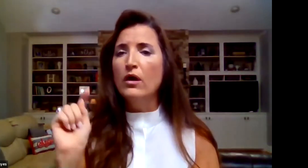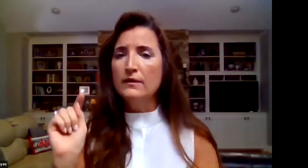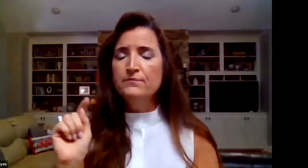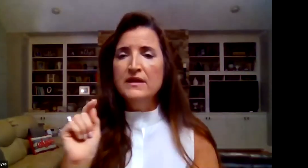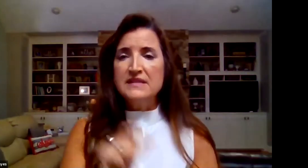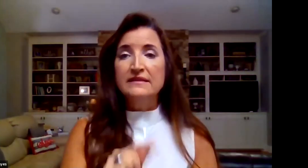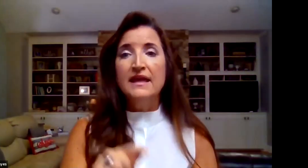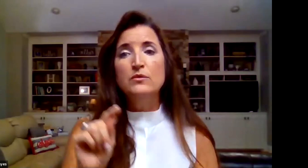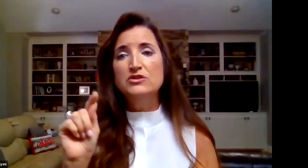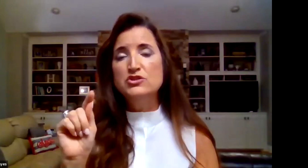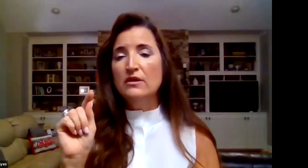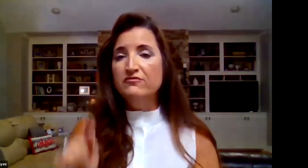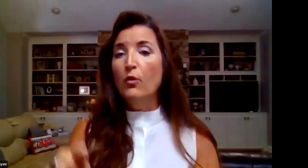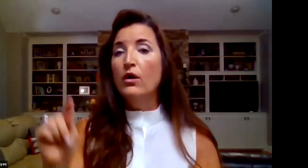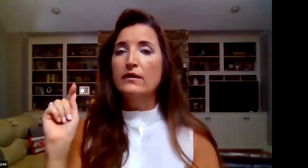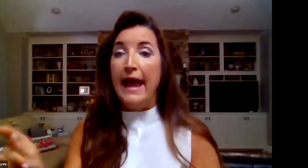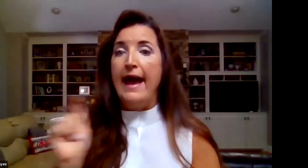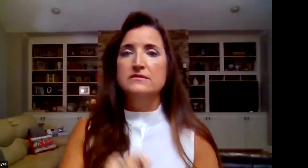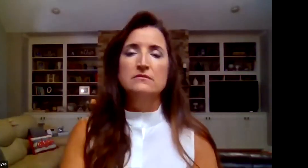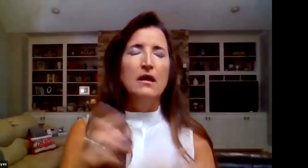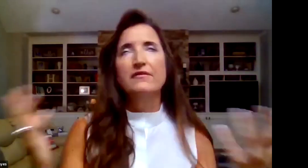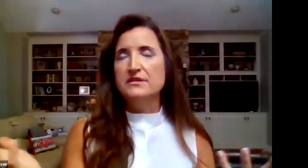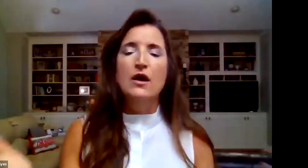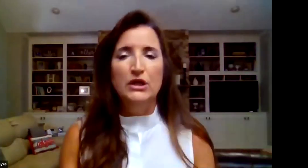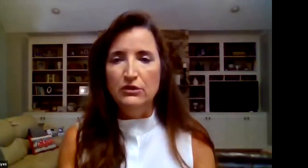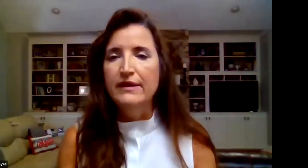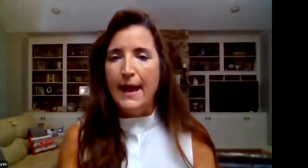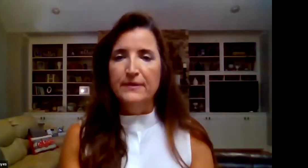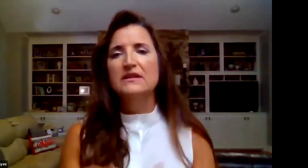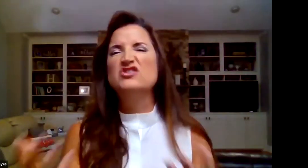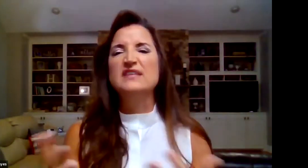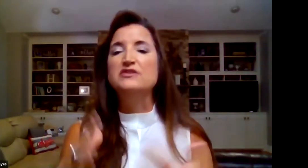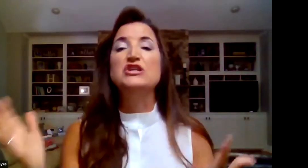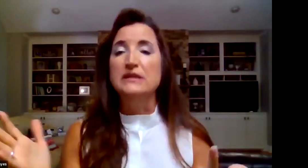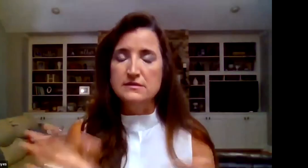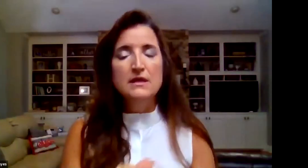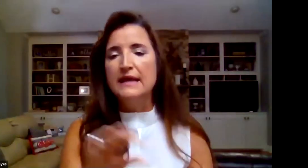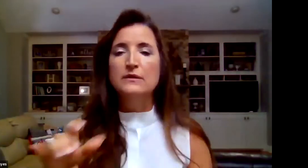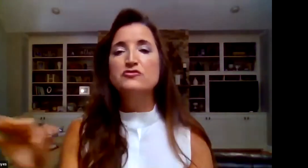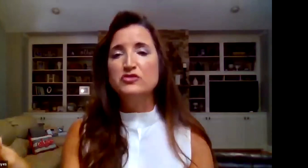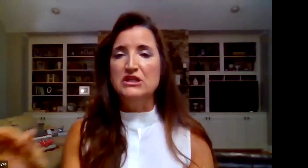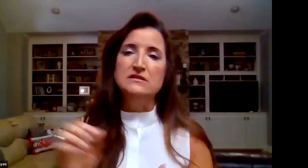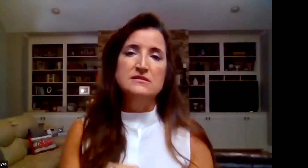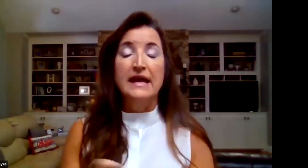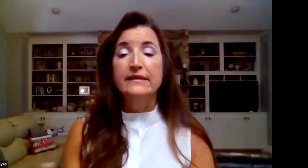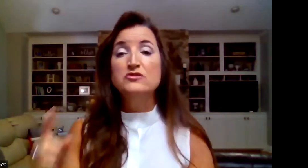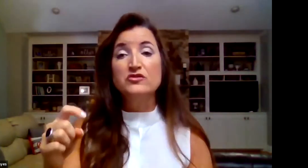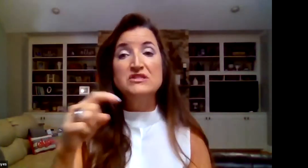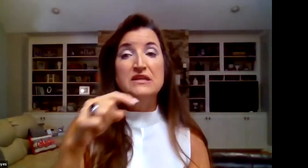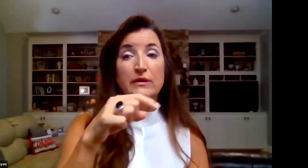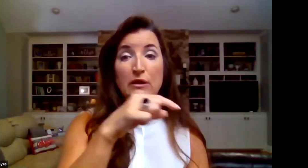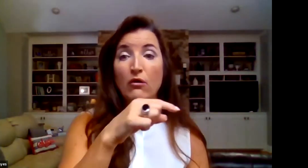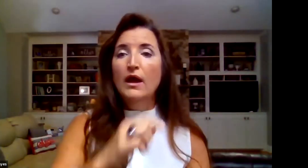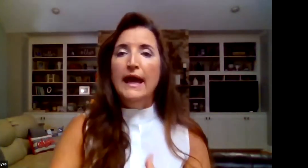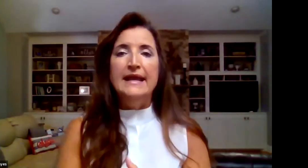sign language for cat. Obviously, I already knew cat, but let's just say cheese. Sign language for cheese. Sign language